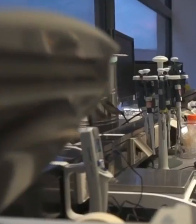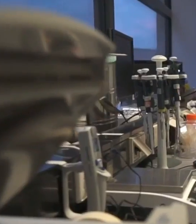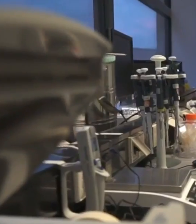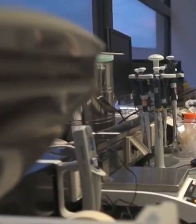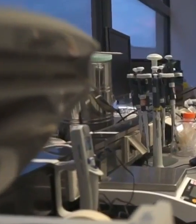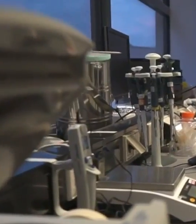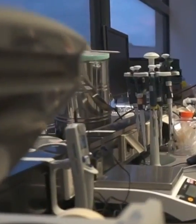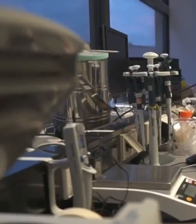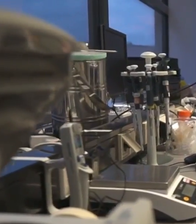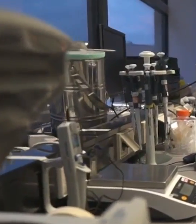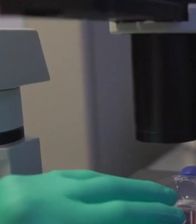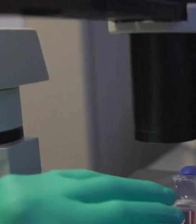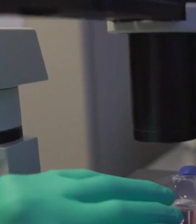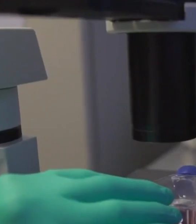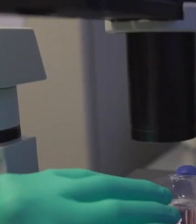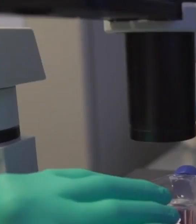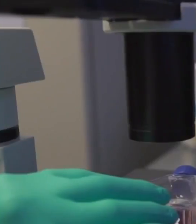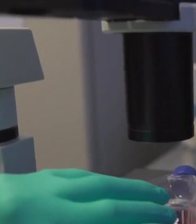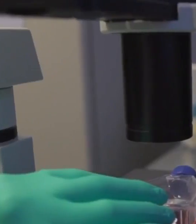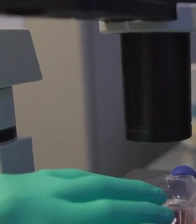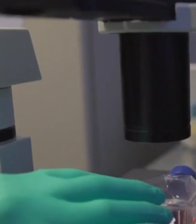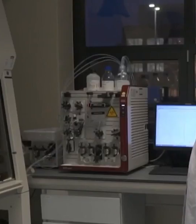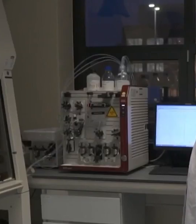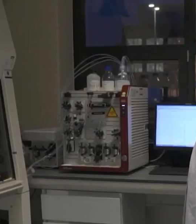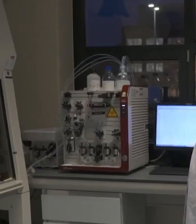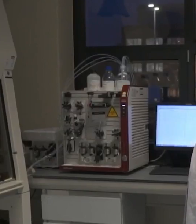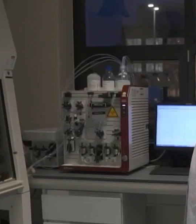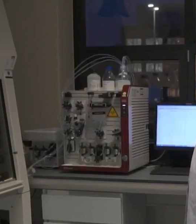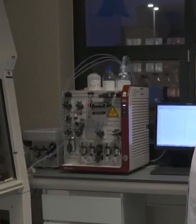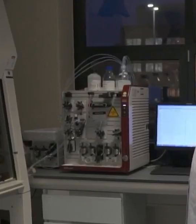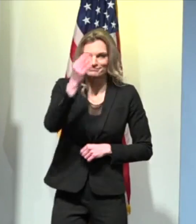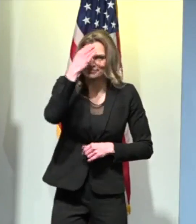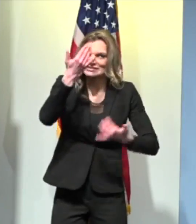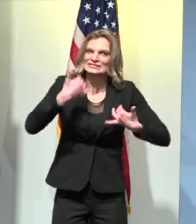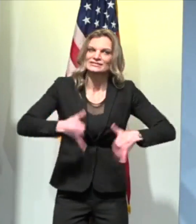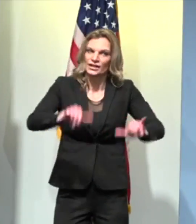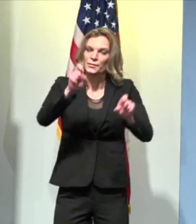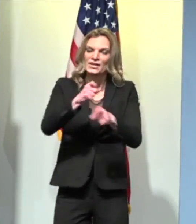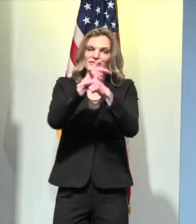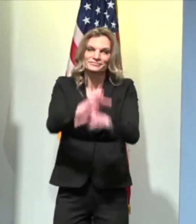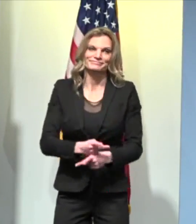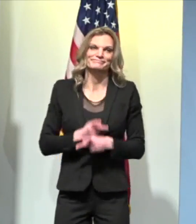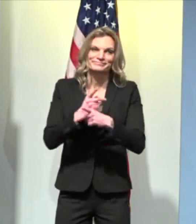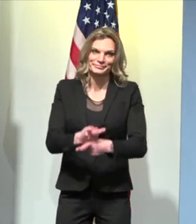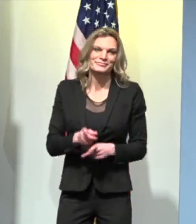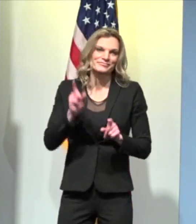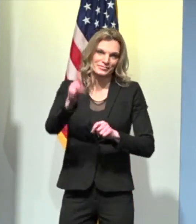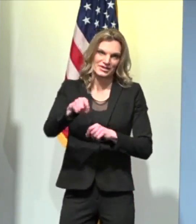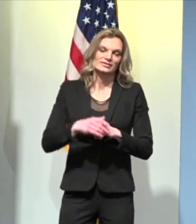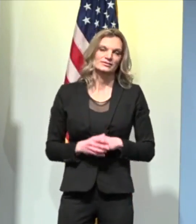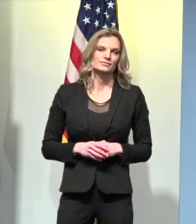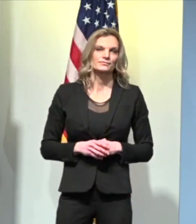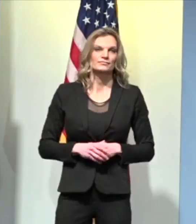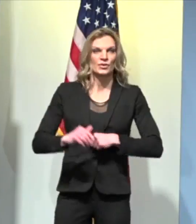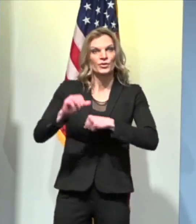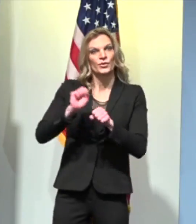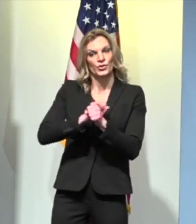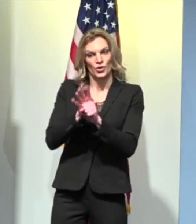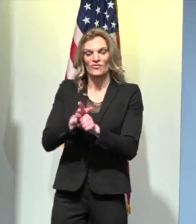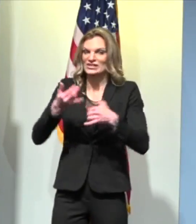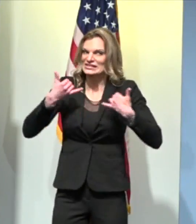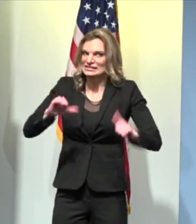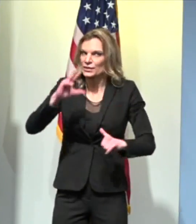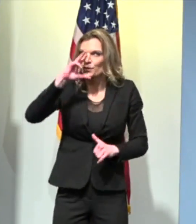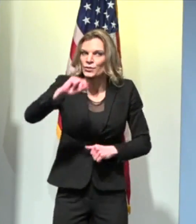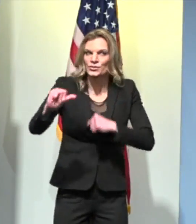goal of 50,000 shots per day across the state. COVID-19, though, is still a very real threat to us